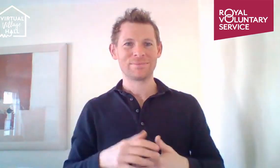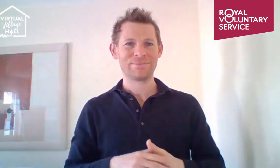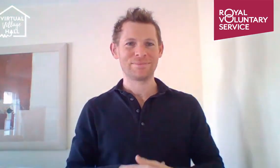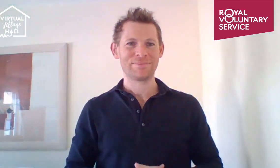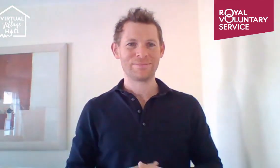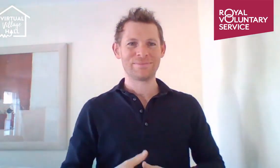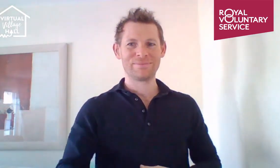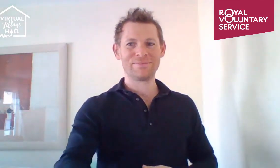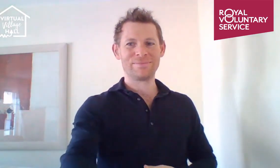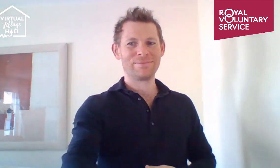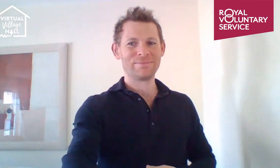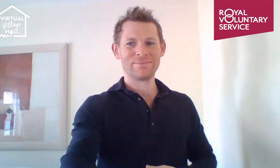Celebrate.